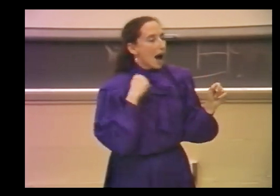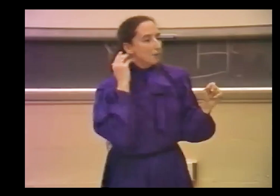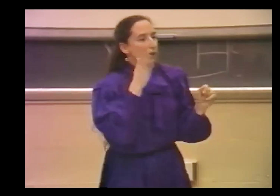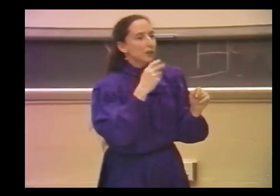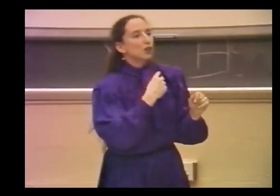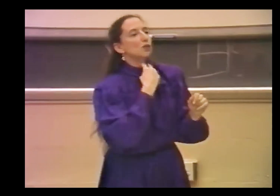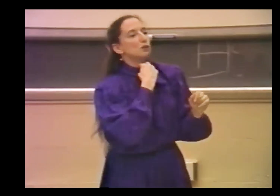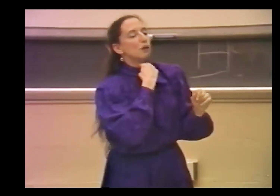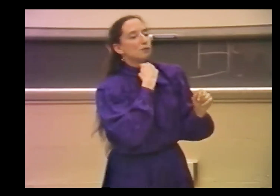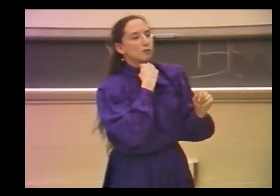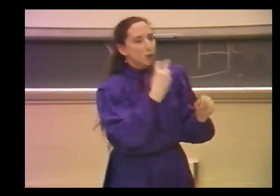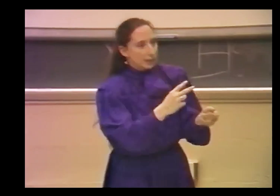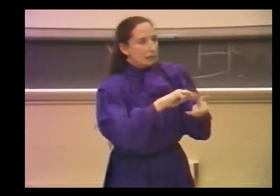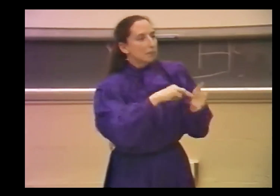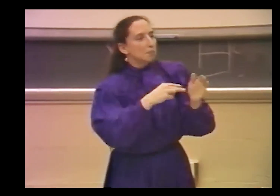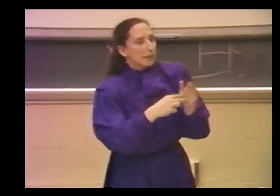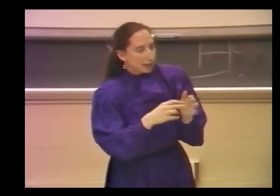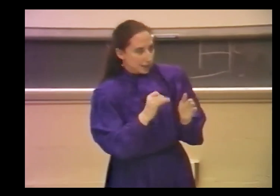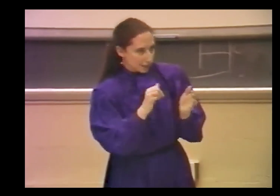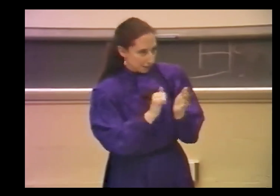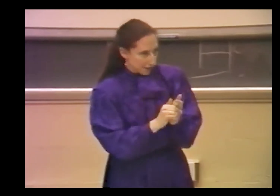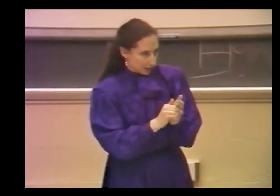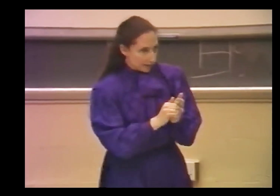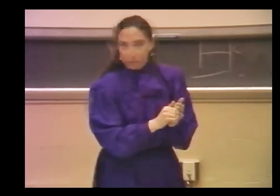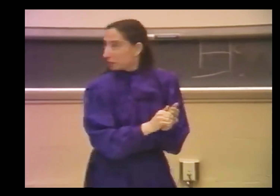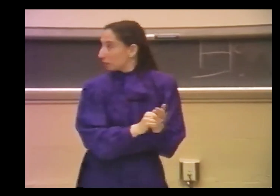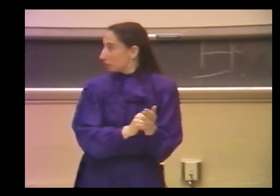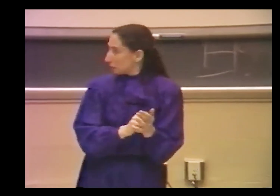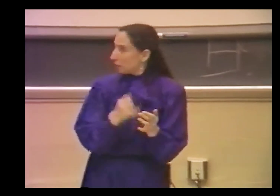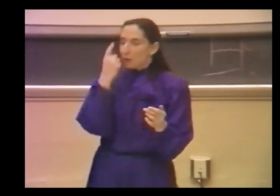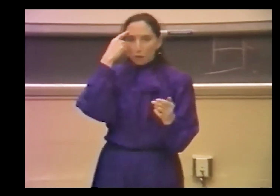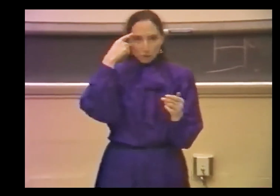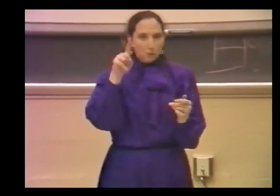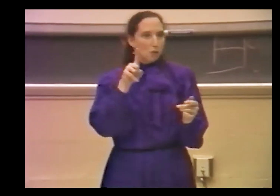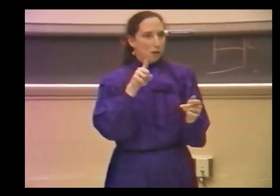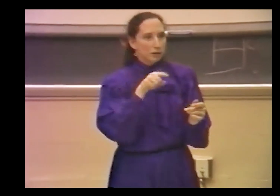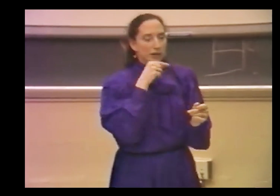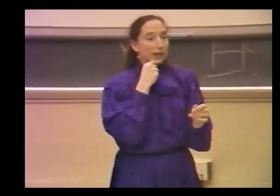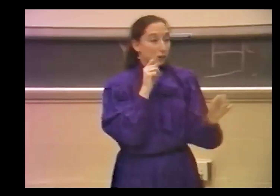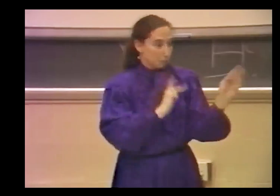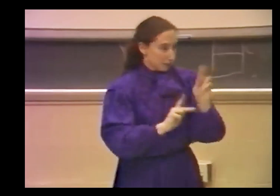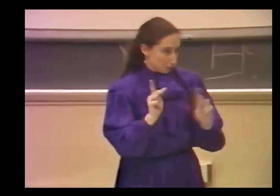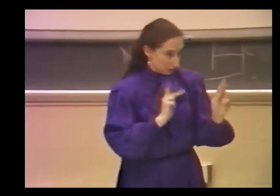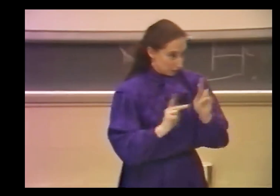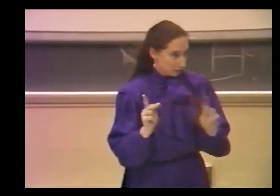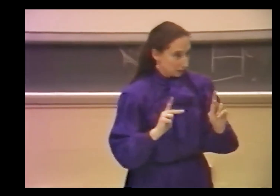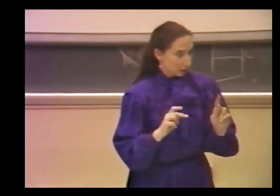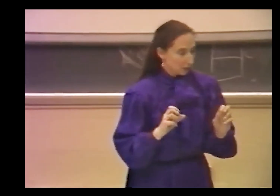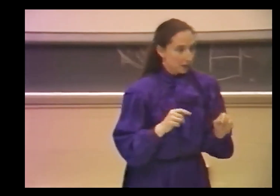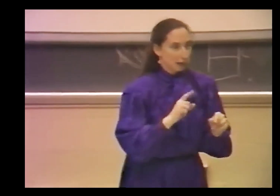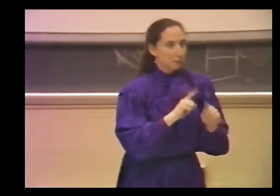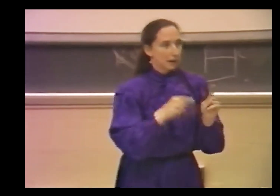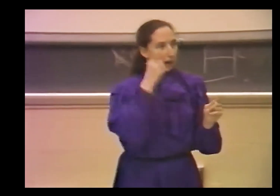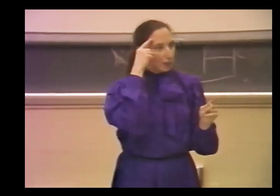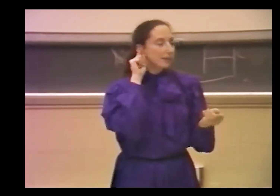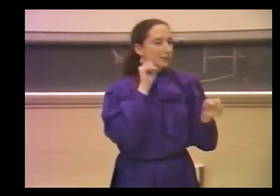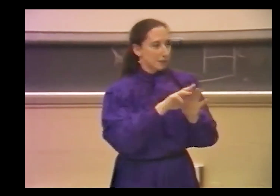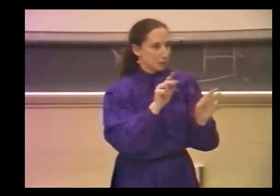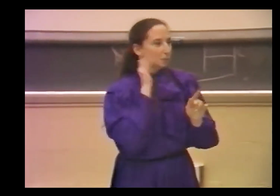I'm going to voice the meanings of these for the hearing people. Okay? But I think the deaf people